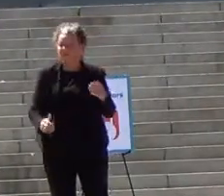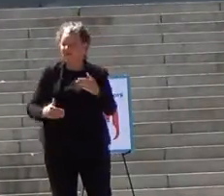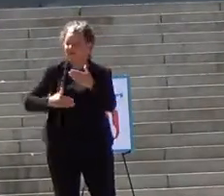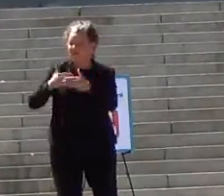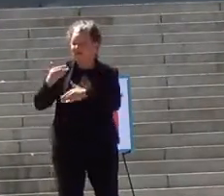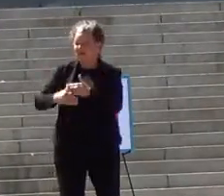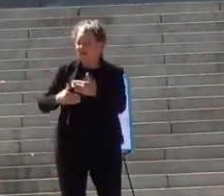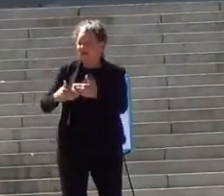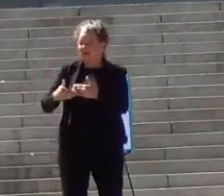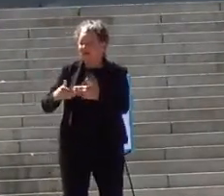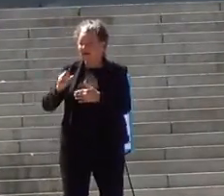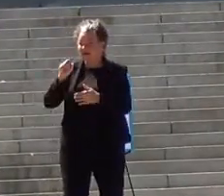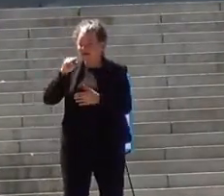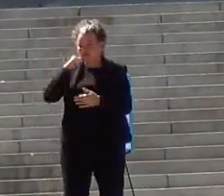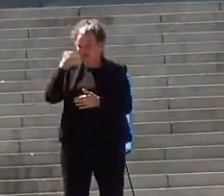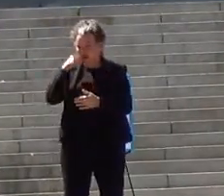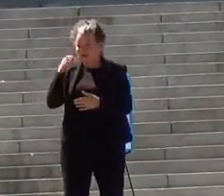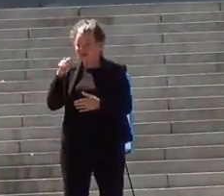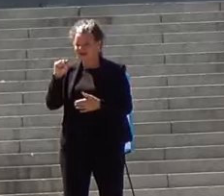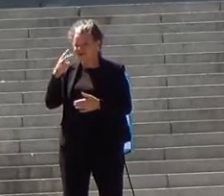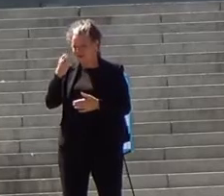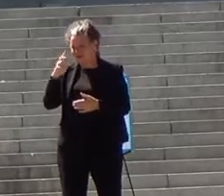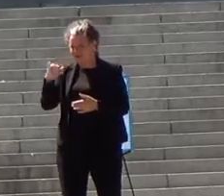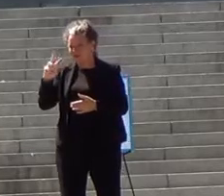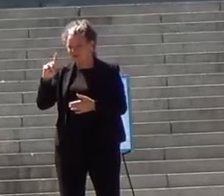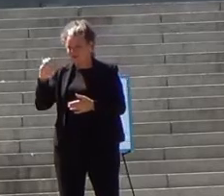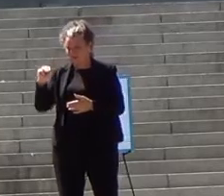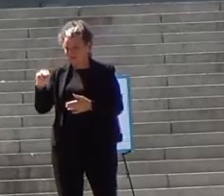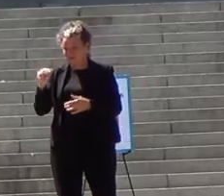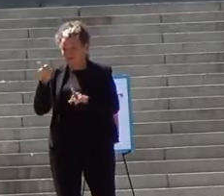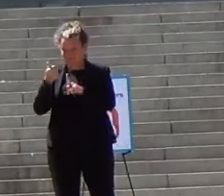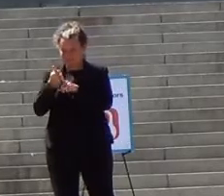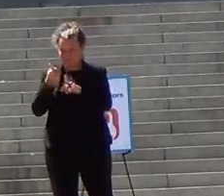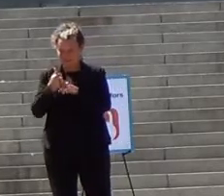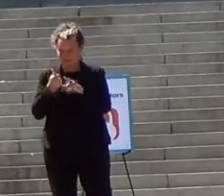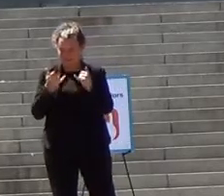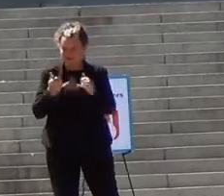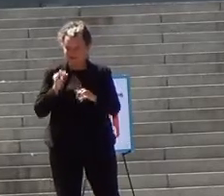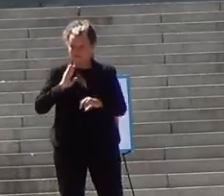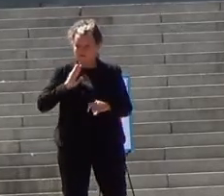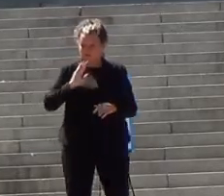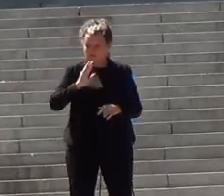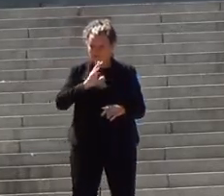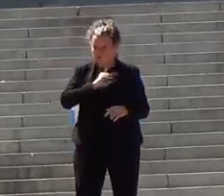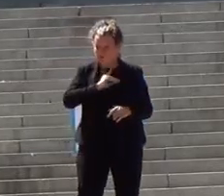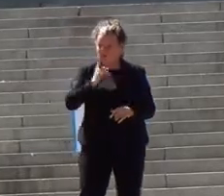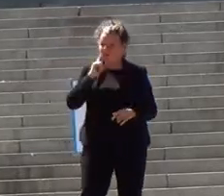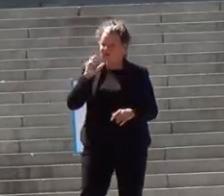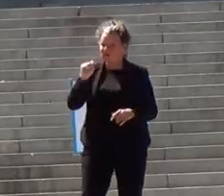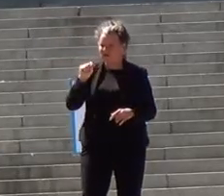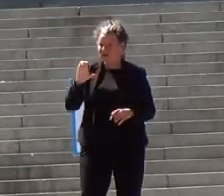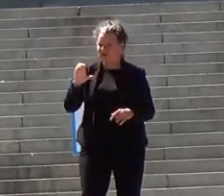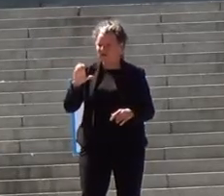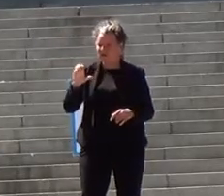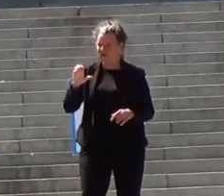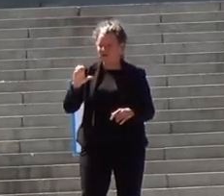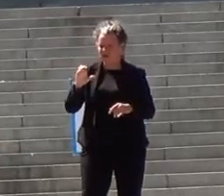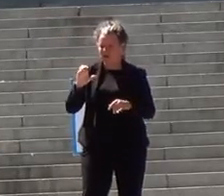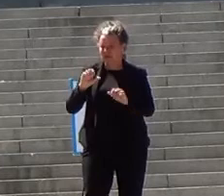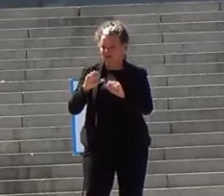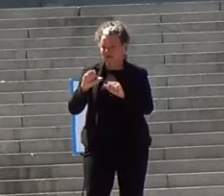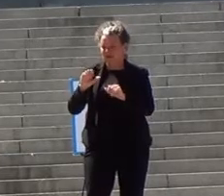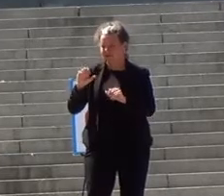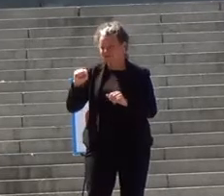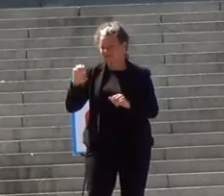Next, we will hear from Ms. Sherry Williams. Sherry is currently on the board of directors of the South Carolina Association of